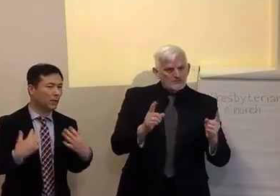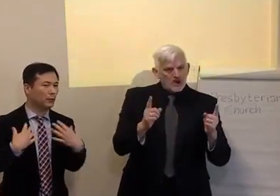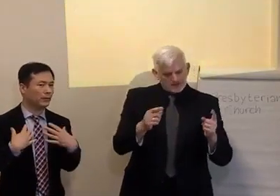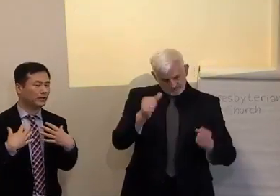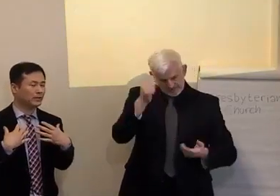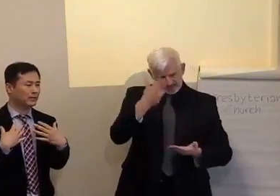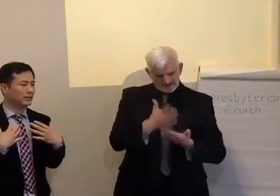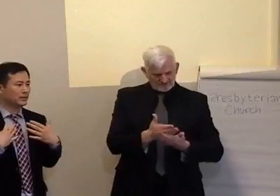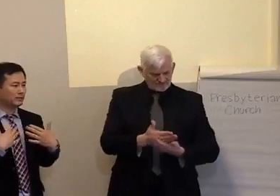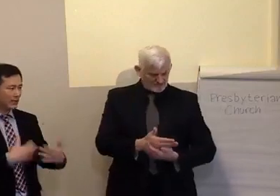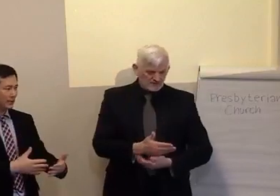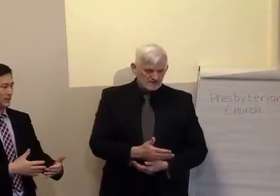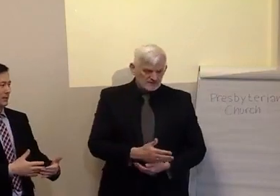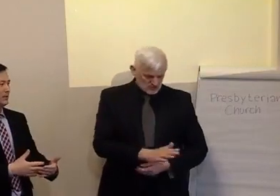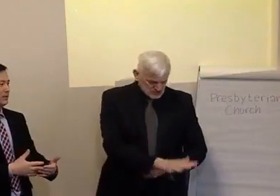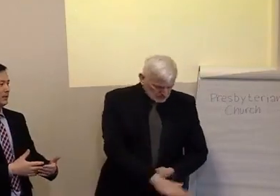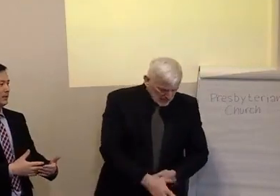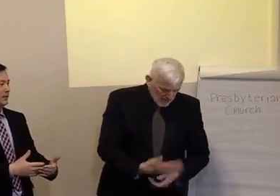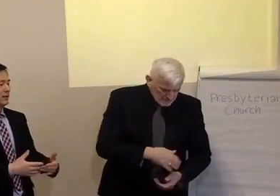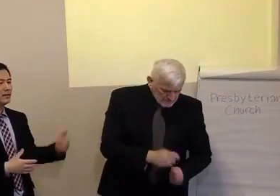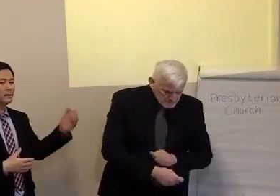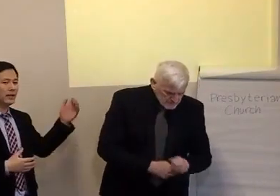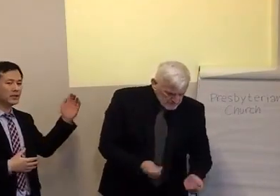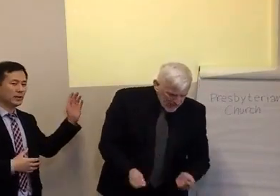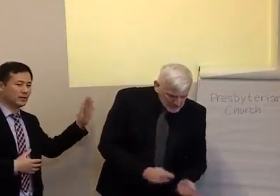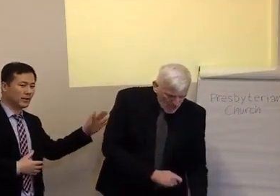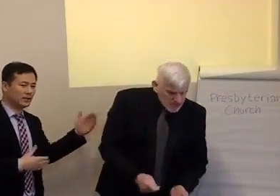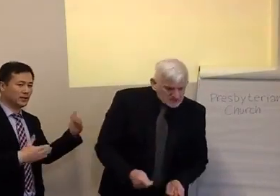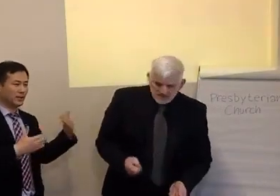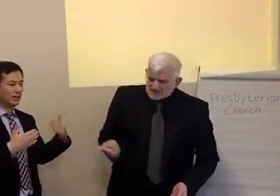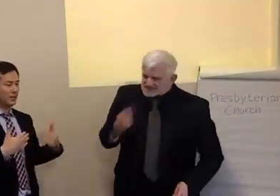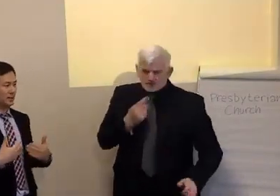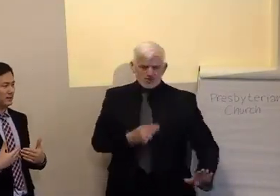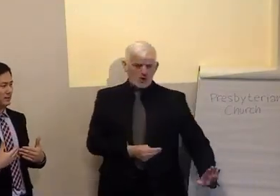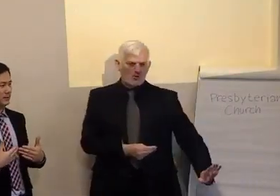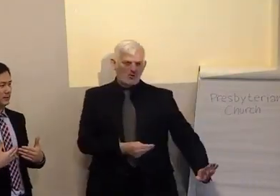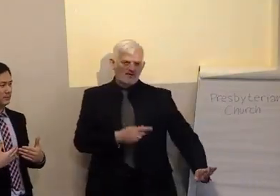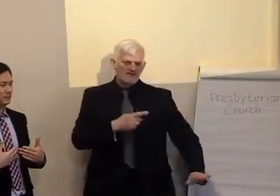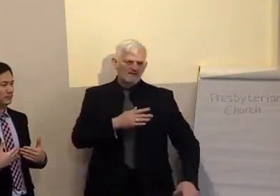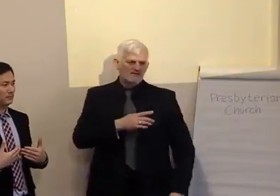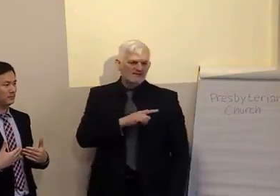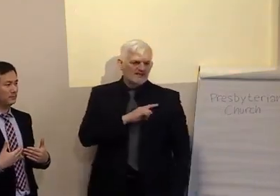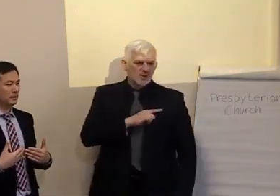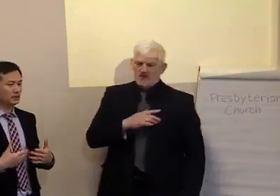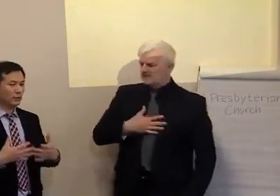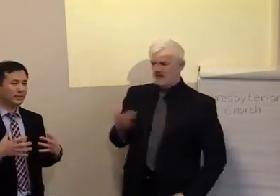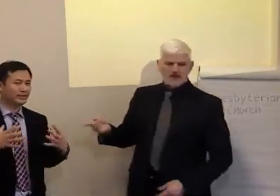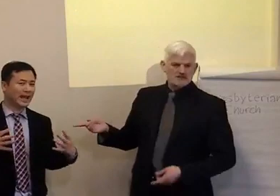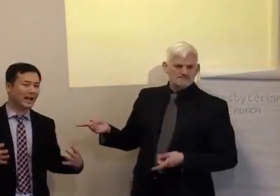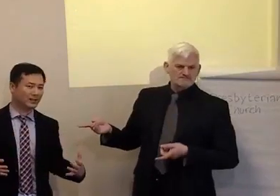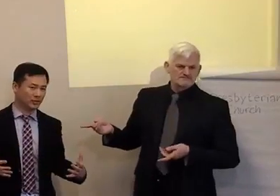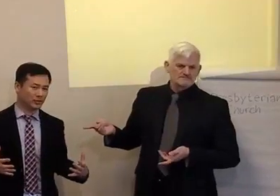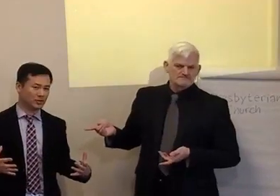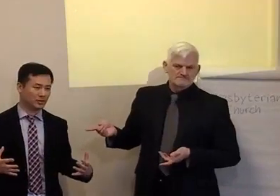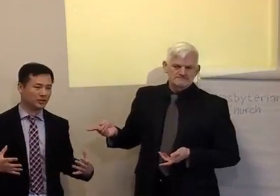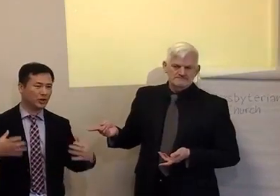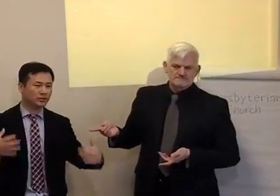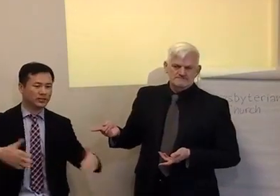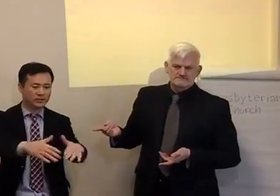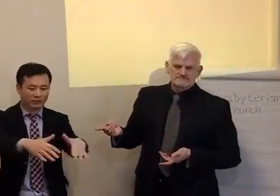but we rejected it. That is why they didn't like us. So we had a challenge. Churches